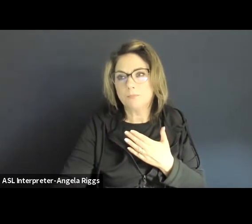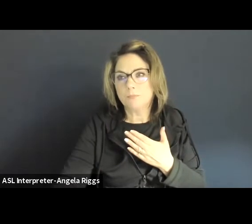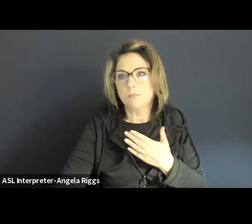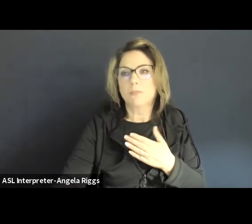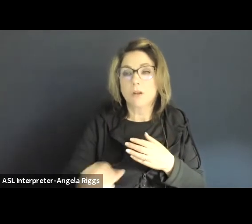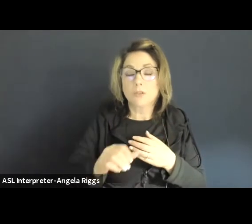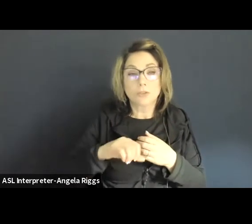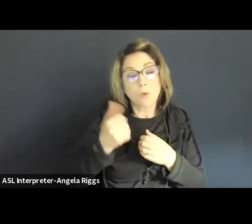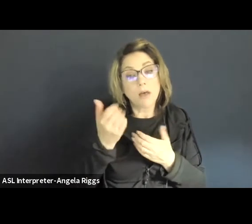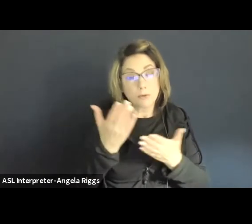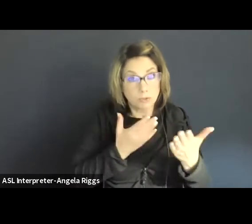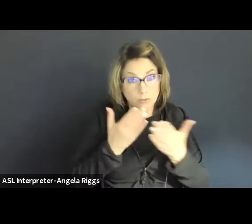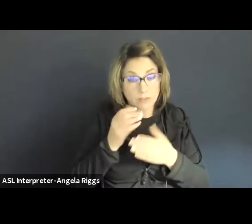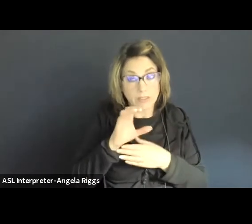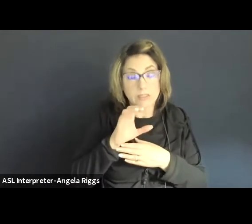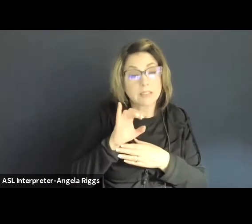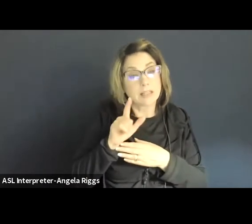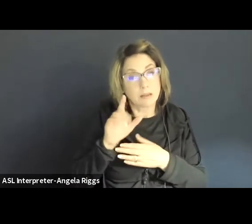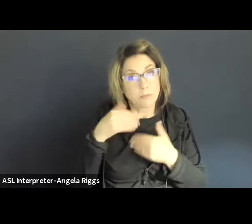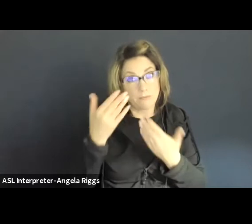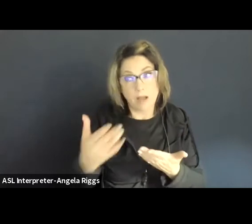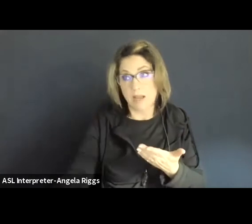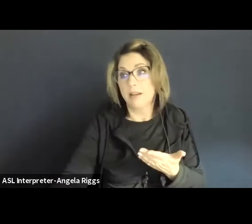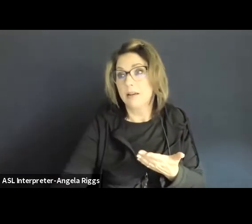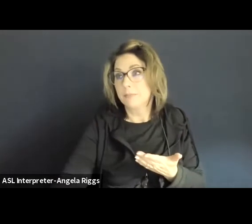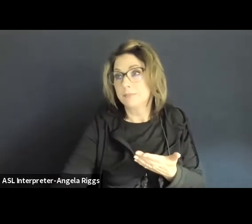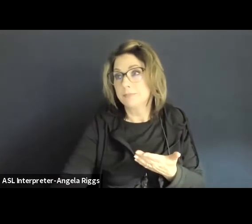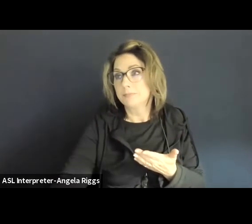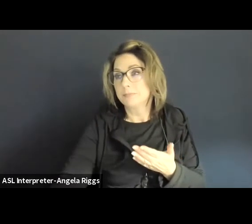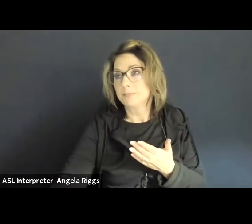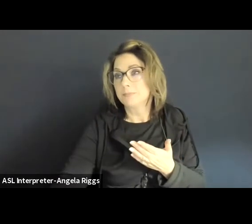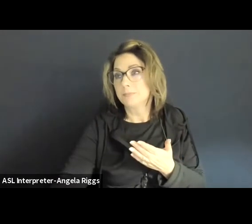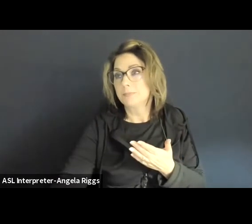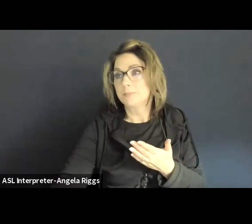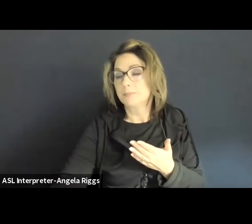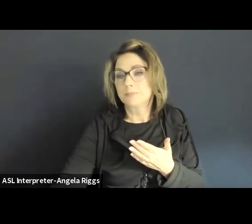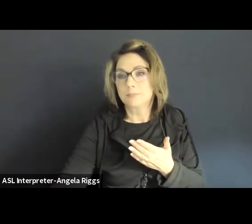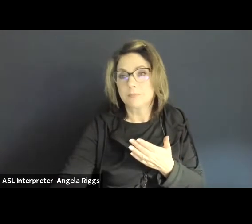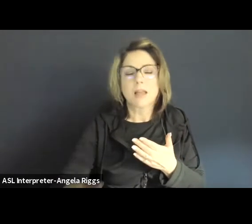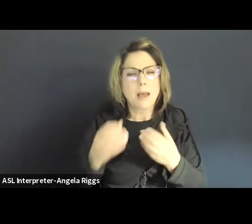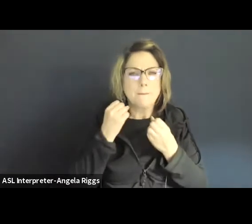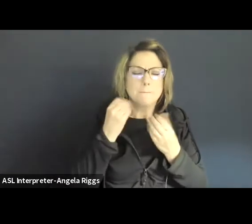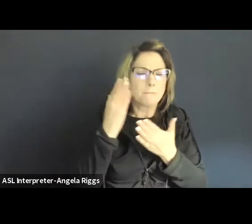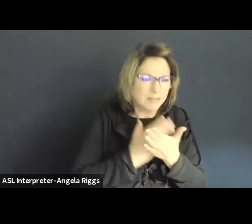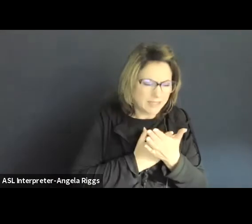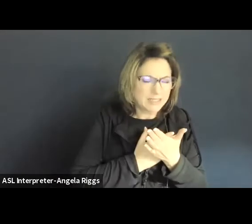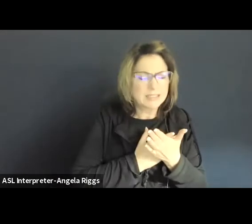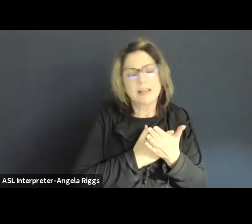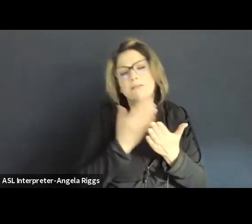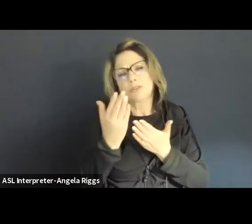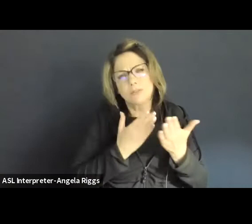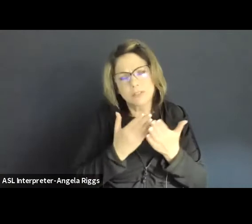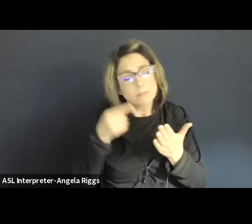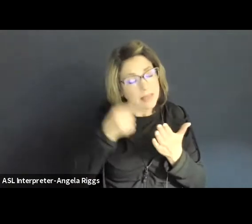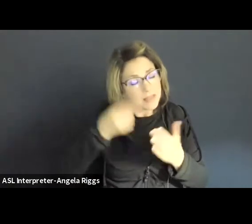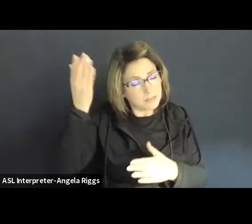for Independent Living provides, there's a whole list of these services, but I wanted, for the purpose of this presentation, to